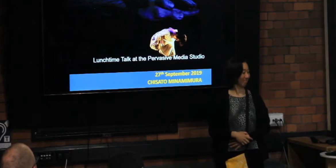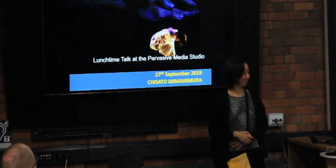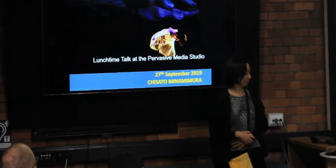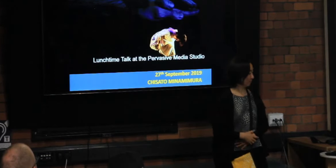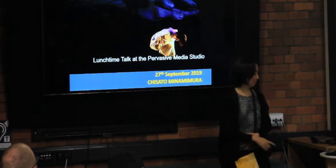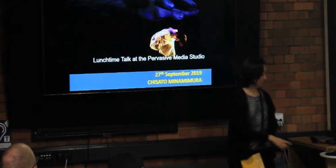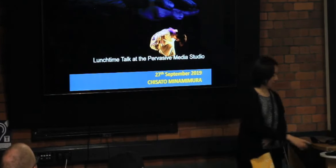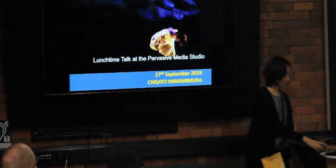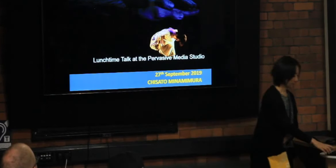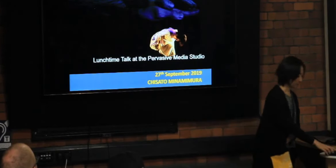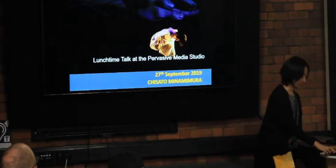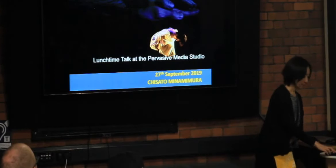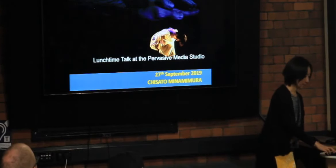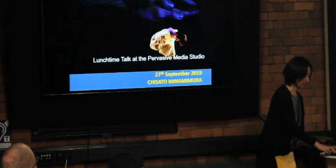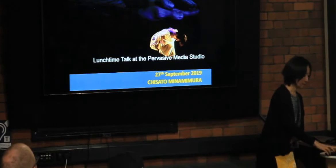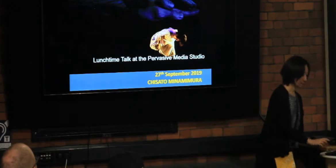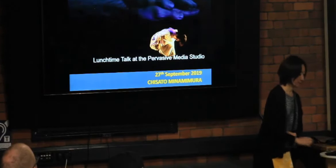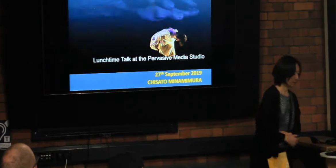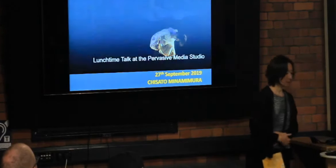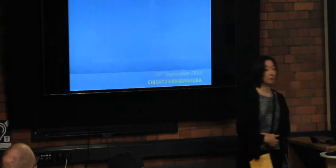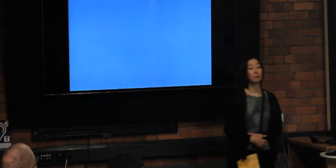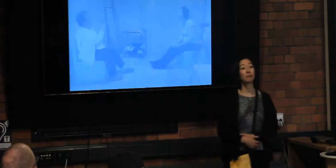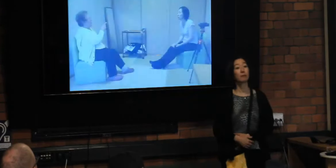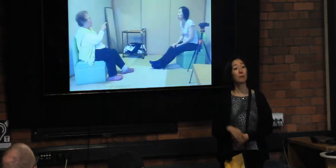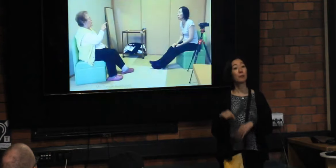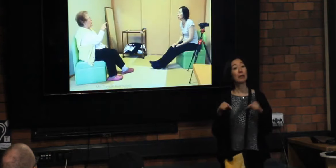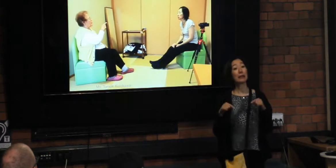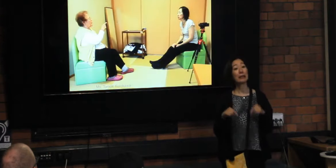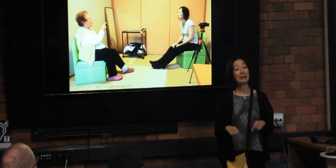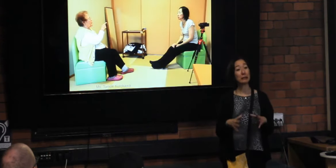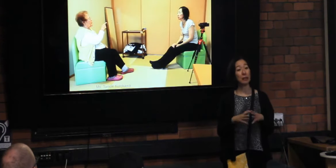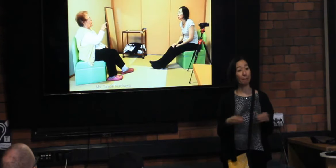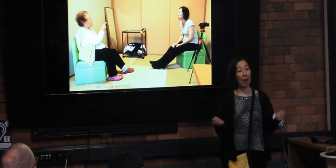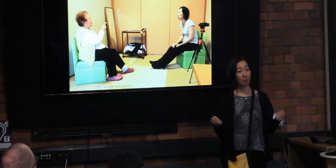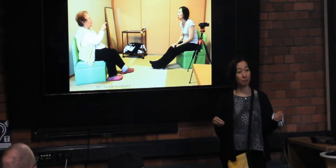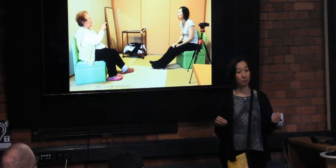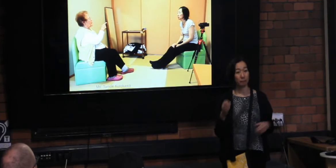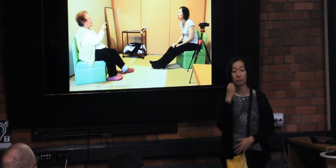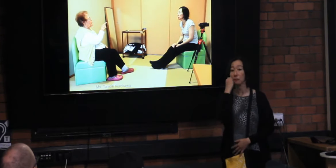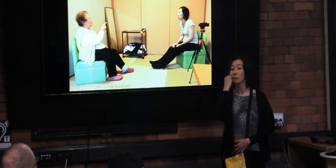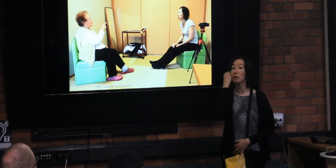projecting the image of oppression and the experience of deaf people at that time.